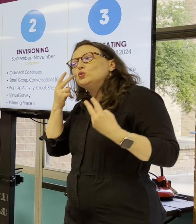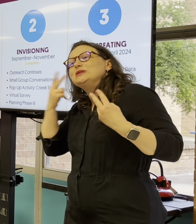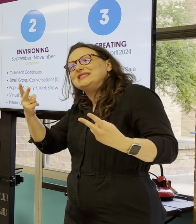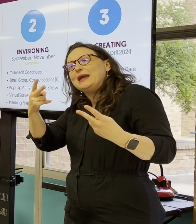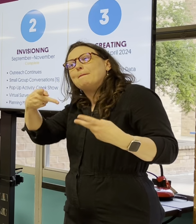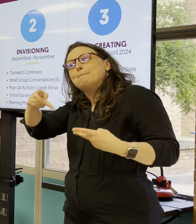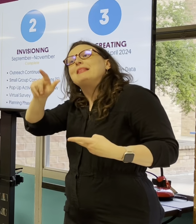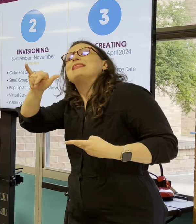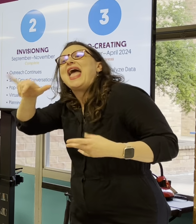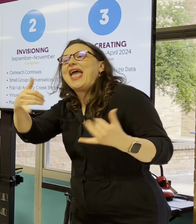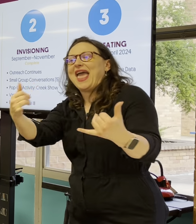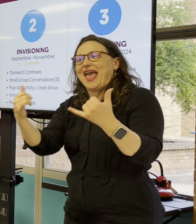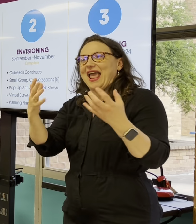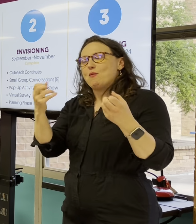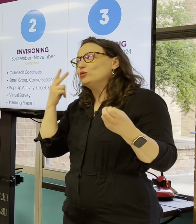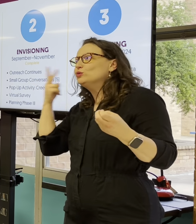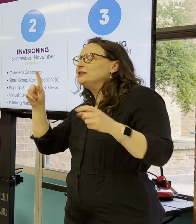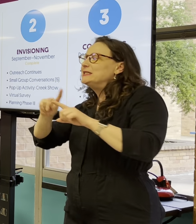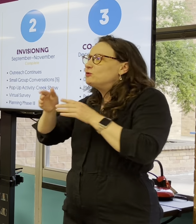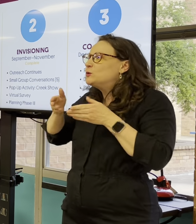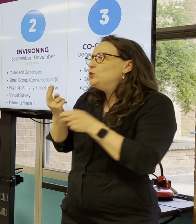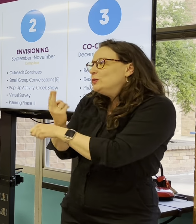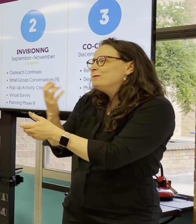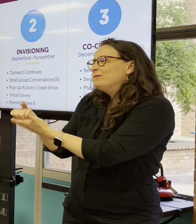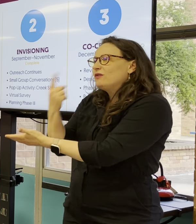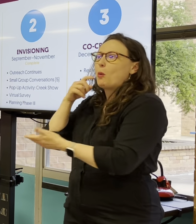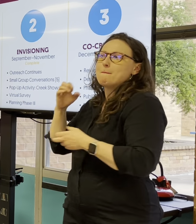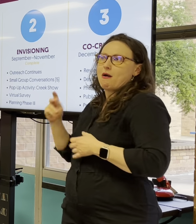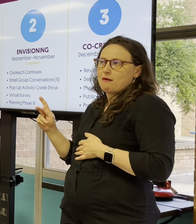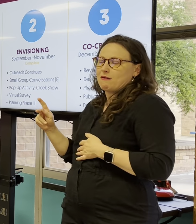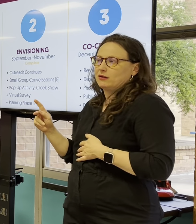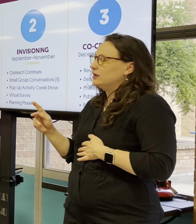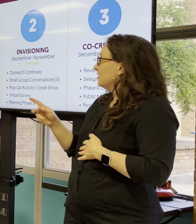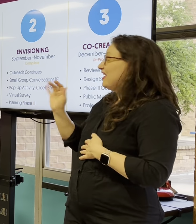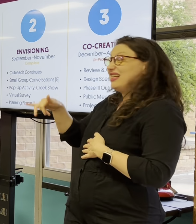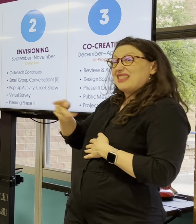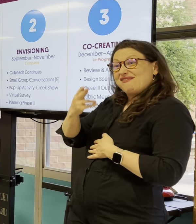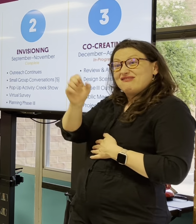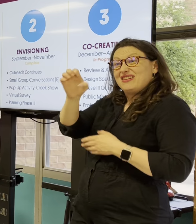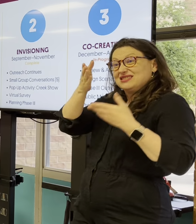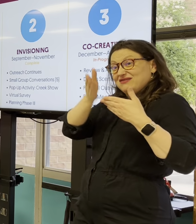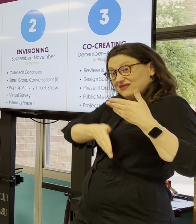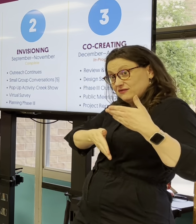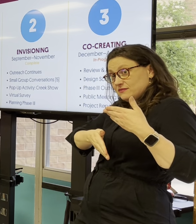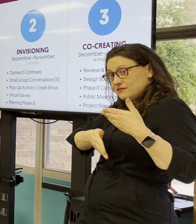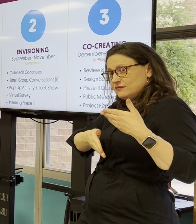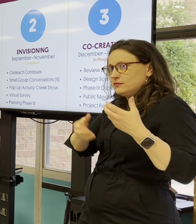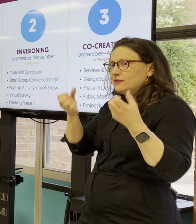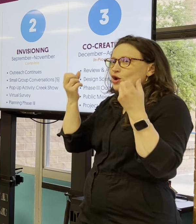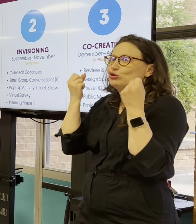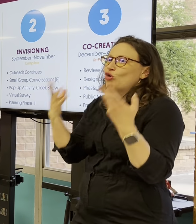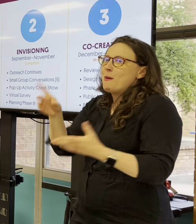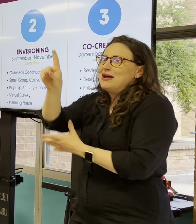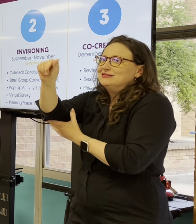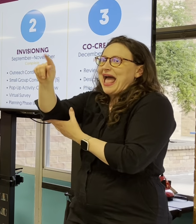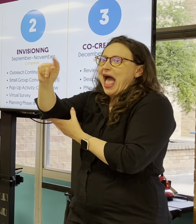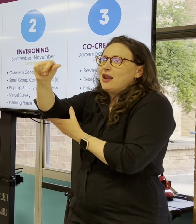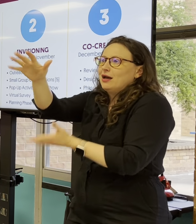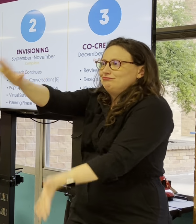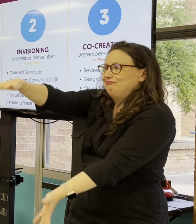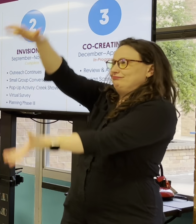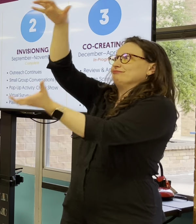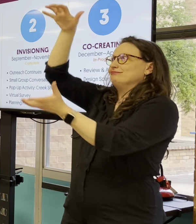to see all sorts of ways that you would envision the park. And when we got through that phase, there is a wealth of data, and now we're